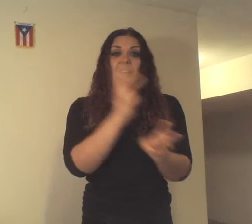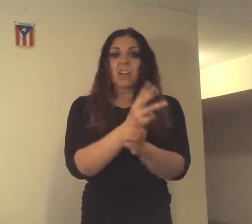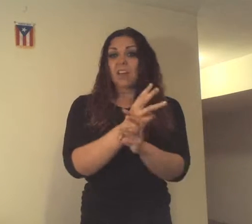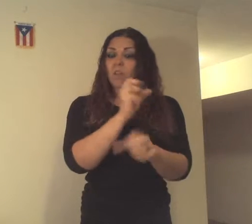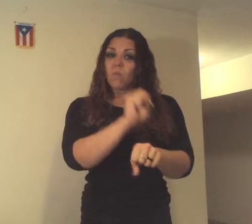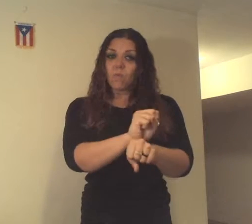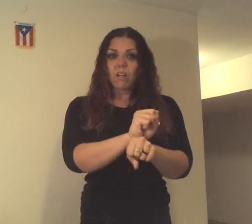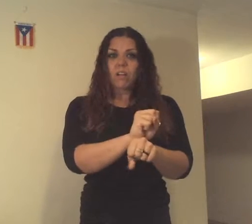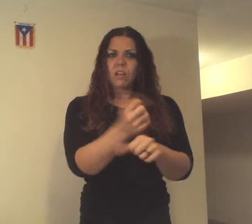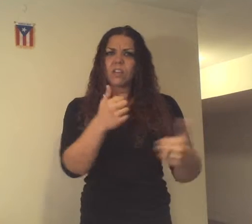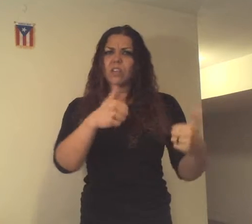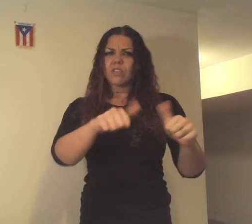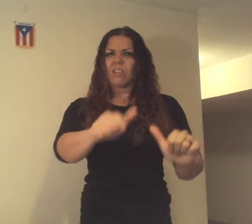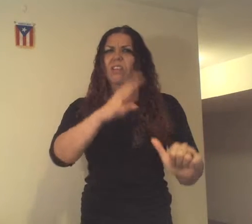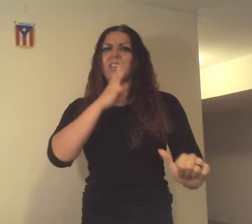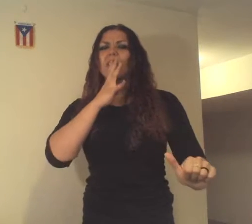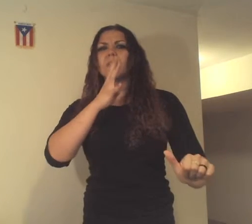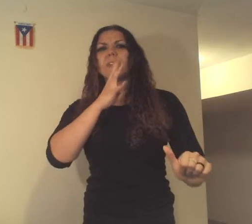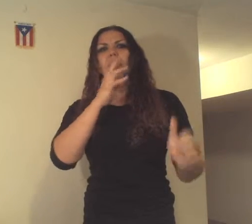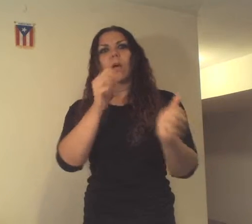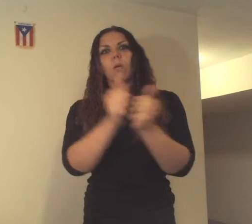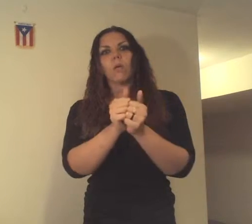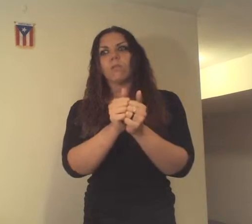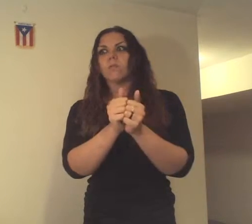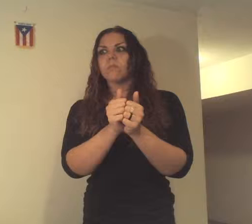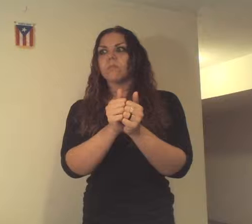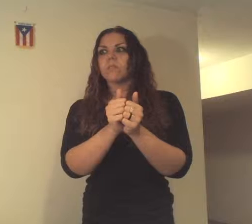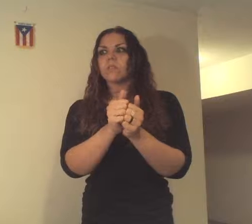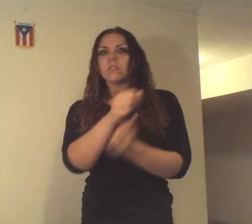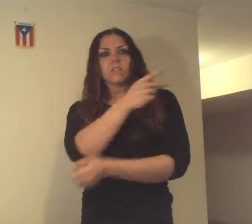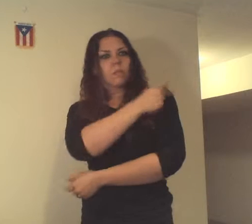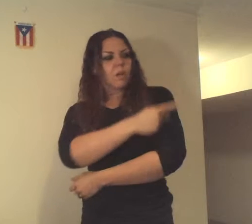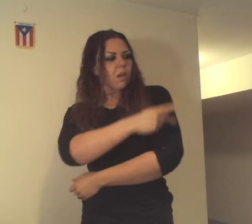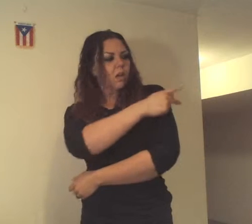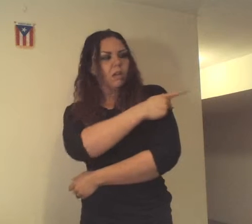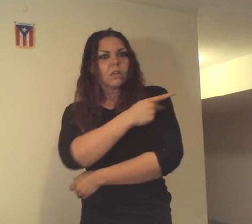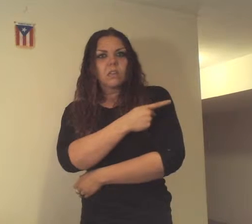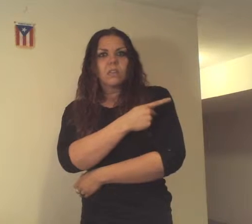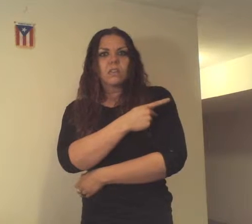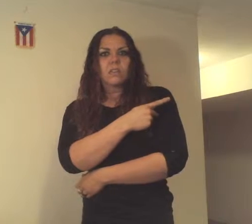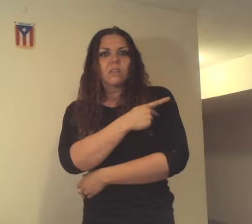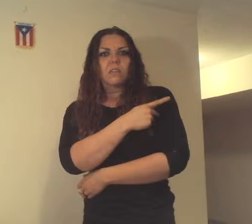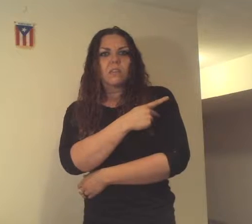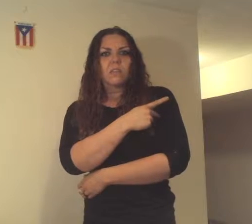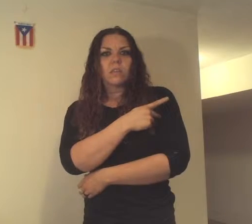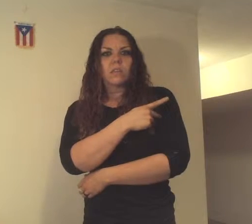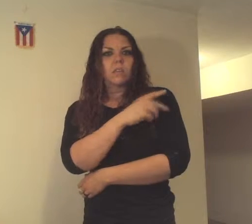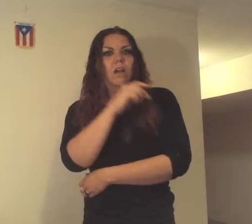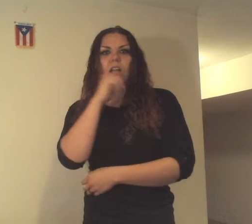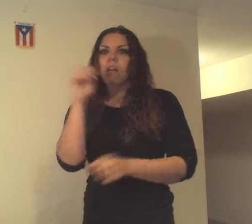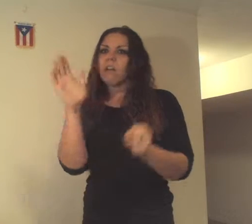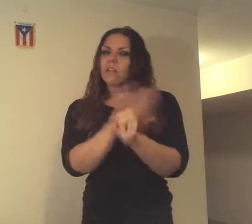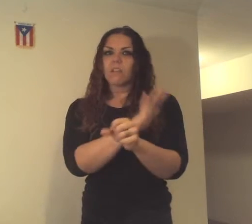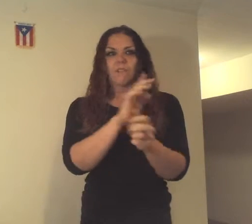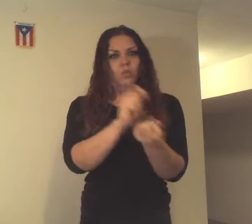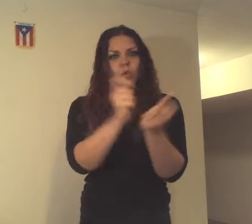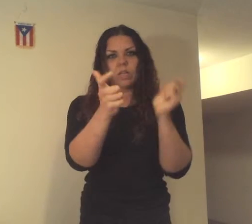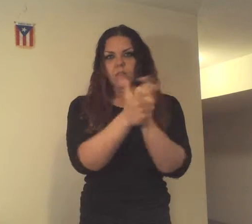to your patients, not just teaching surgeons, just trying to talk to your patients, there aren't enough translators anymore. We need